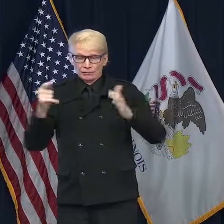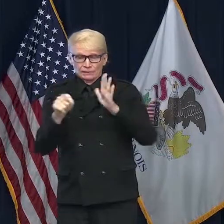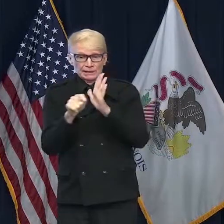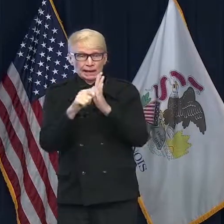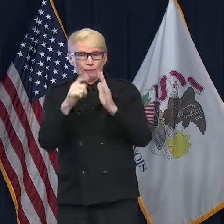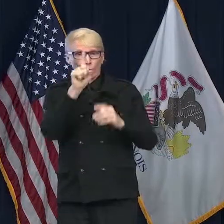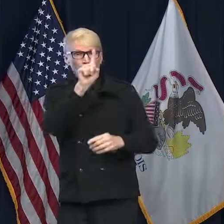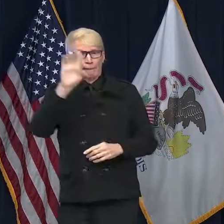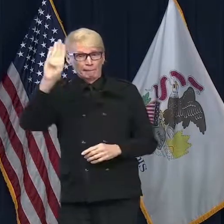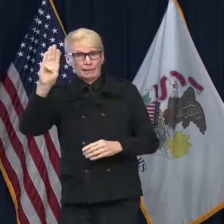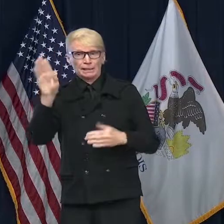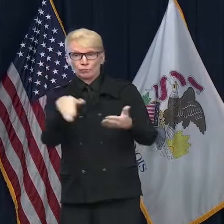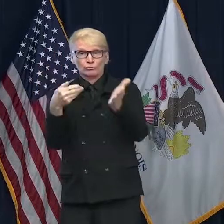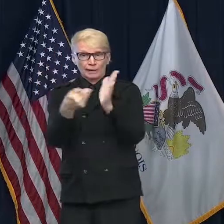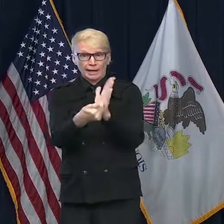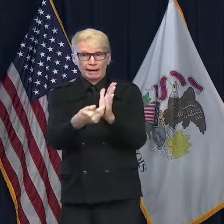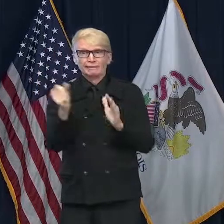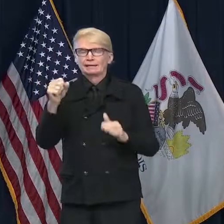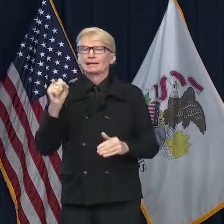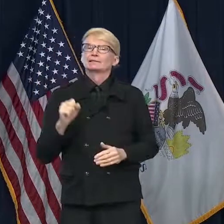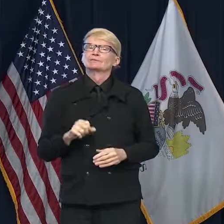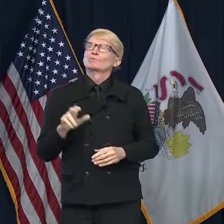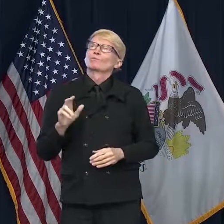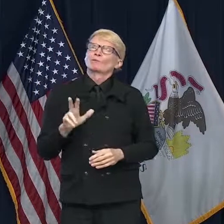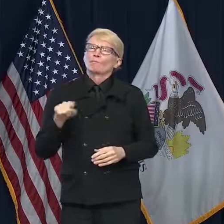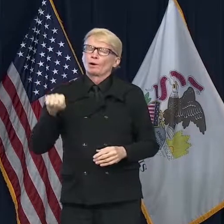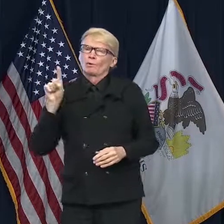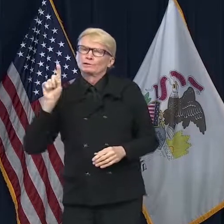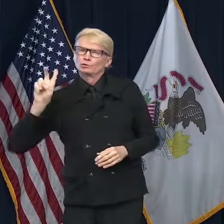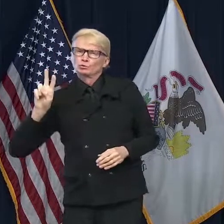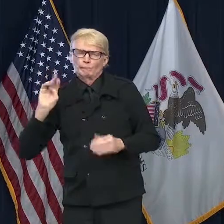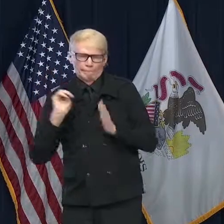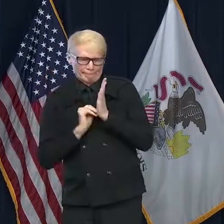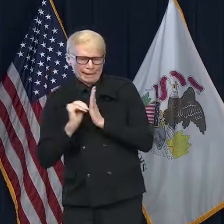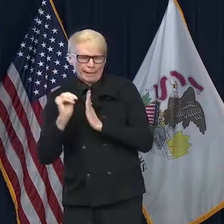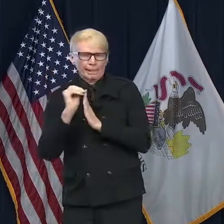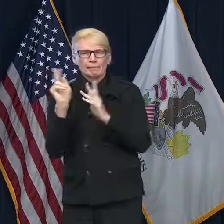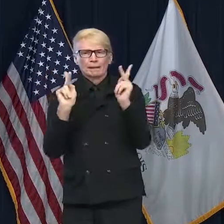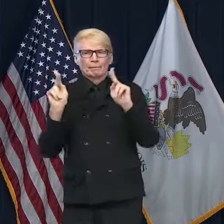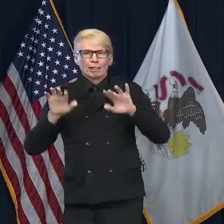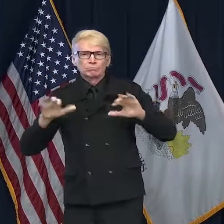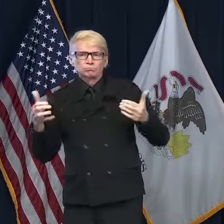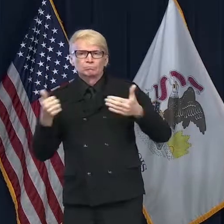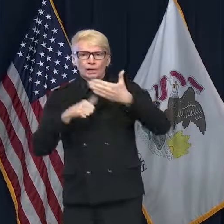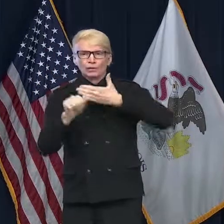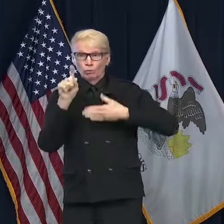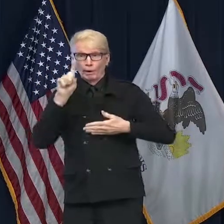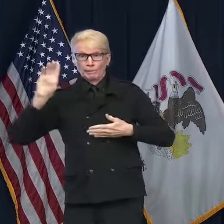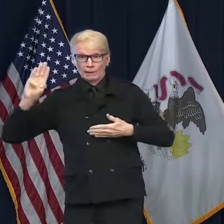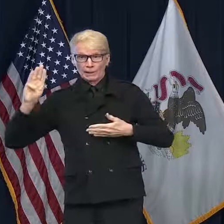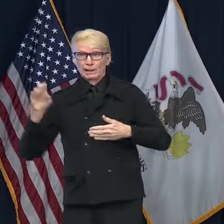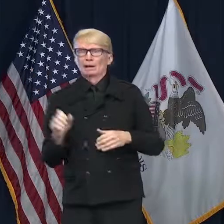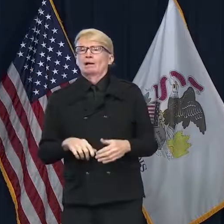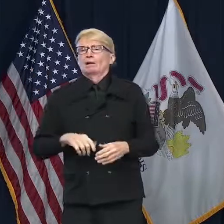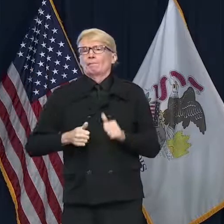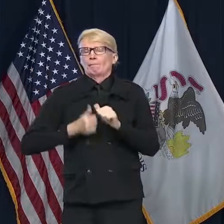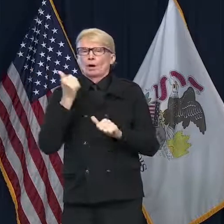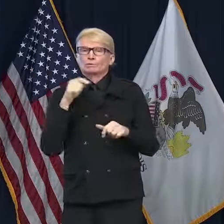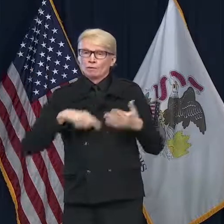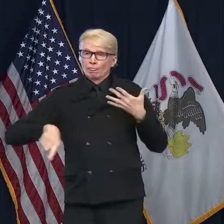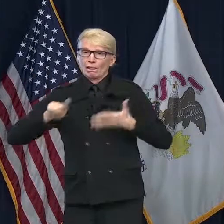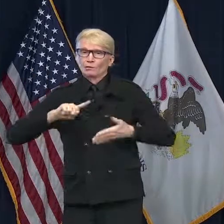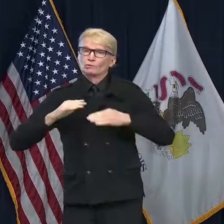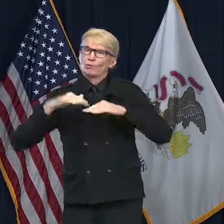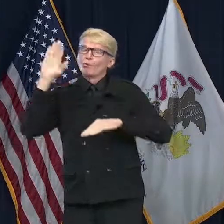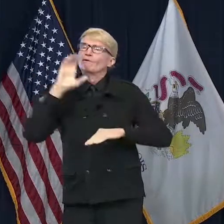1B. We have, as you know, 3.2 million people in this next phase. The vast majority are people 65 and